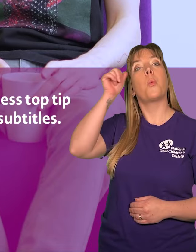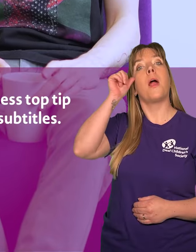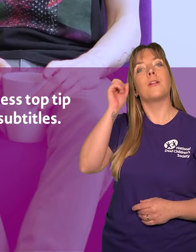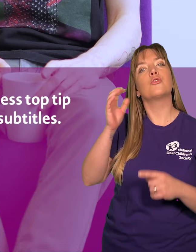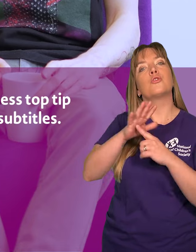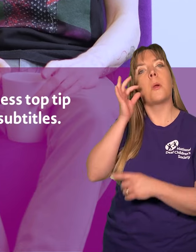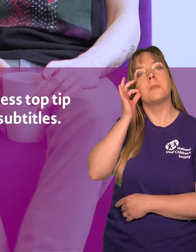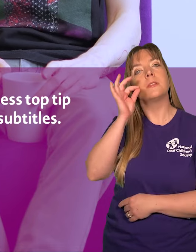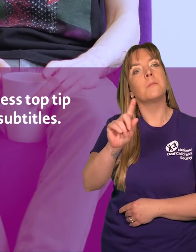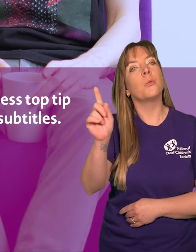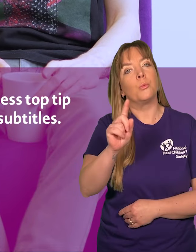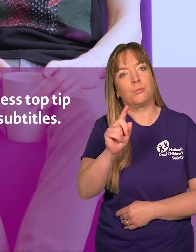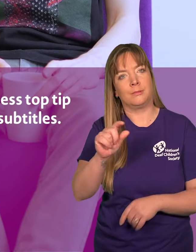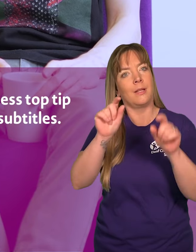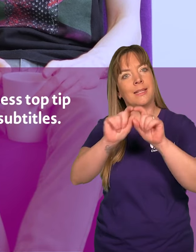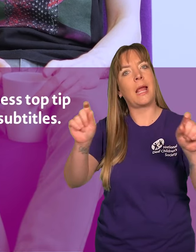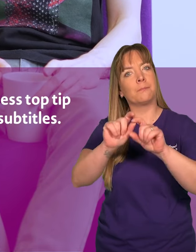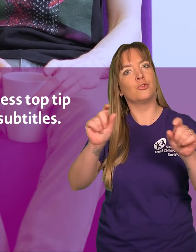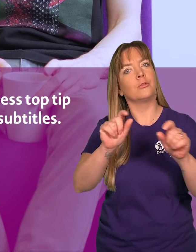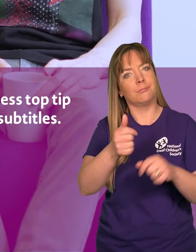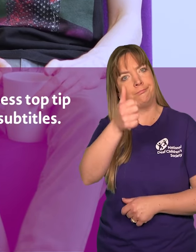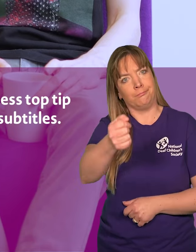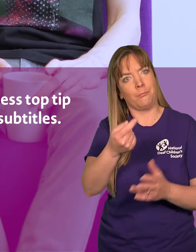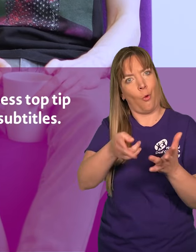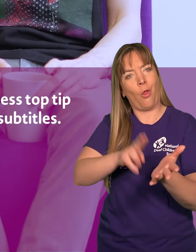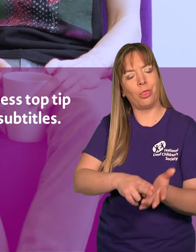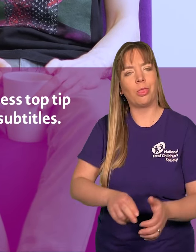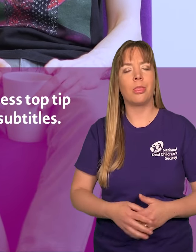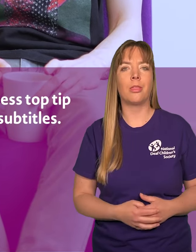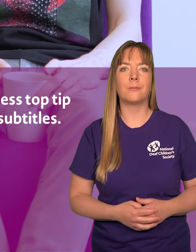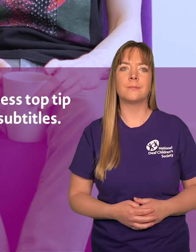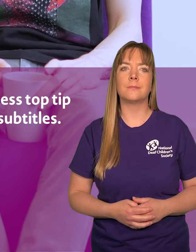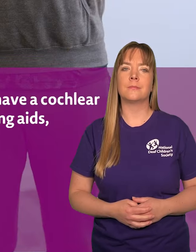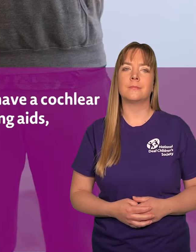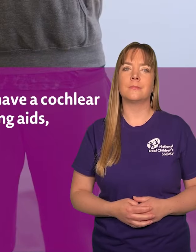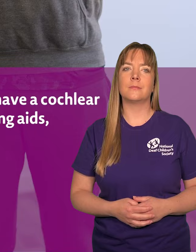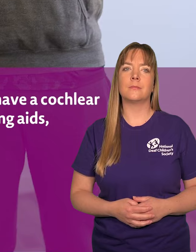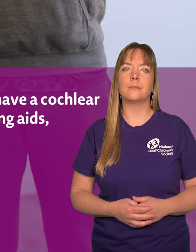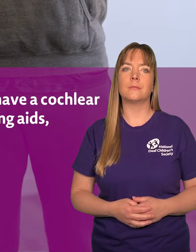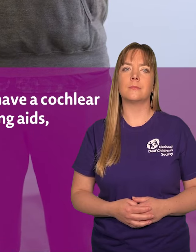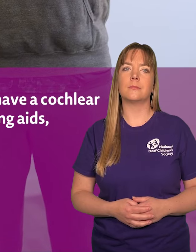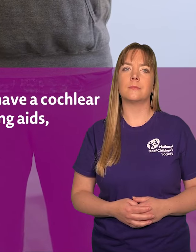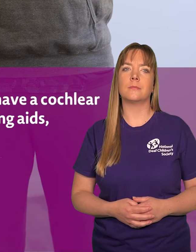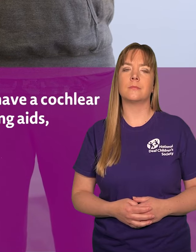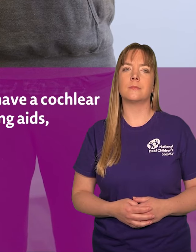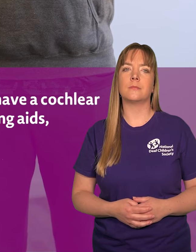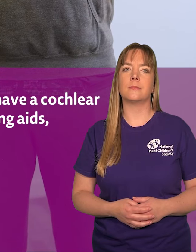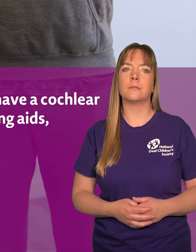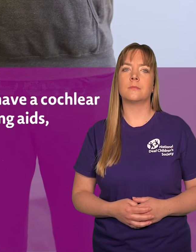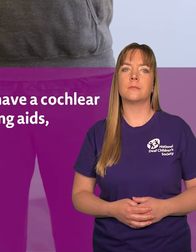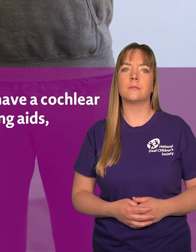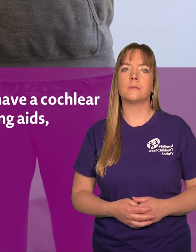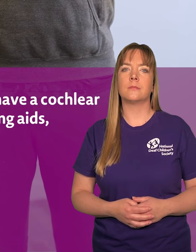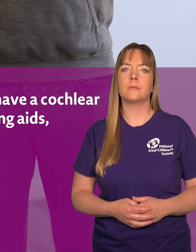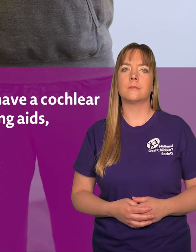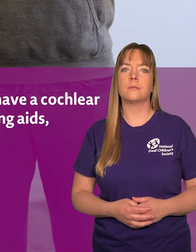My deaf awareness top tip is to turn on the subtitles. If deaf children have a cochlear implant